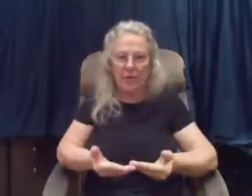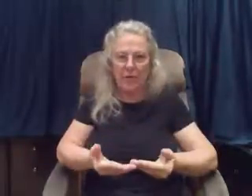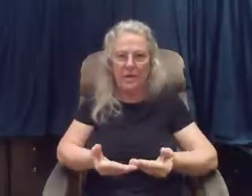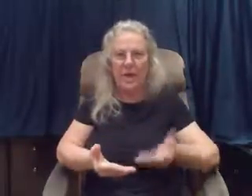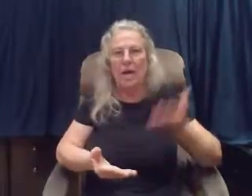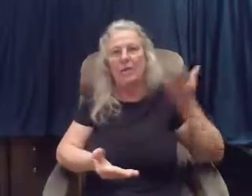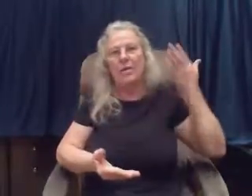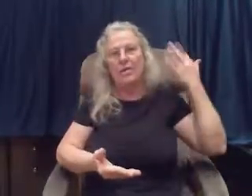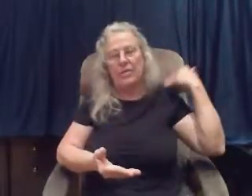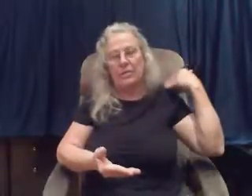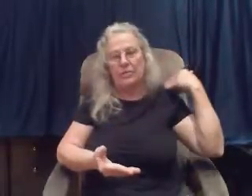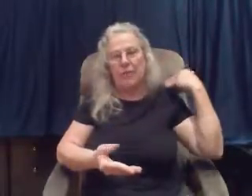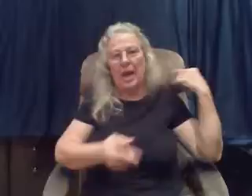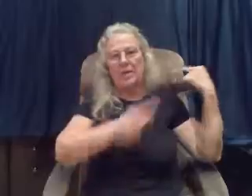is now, there's the past.